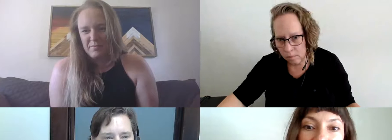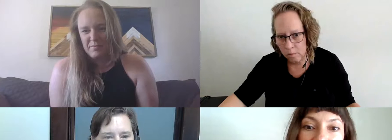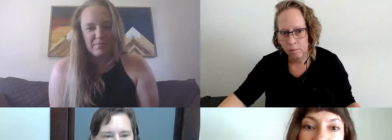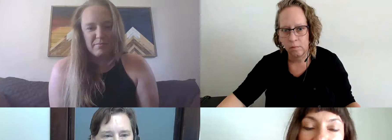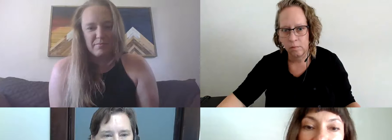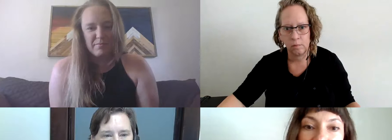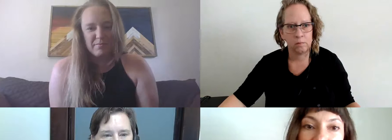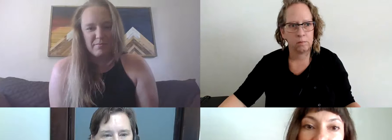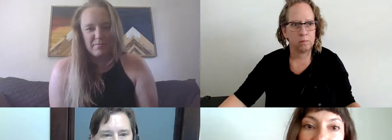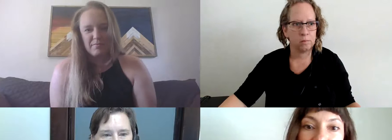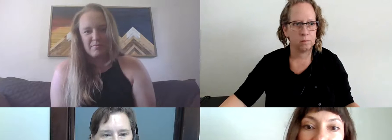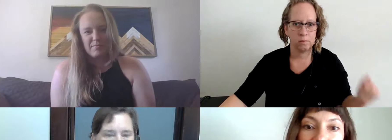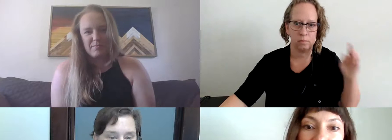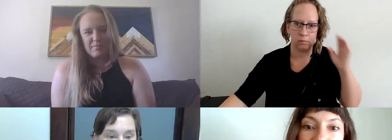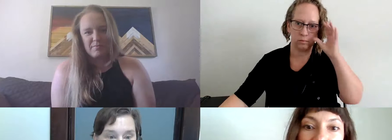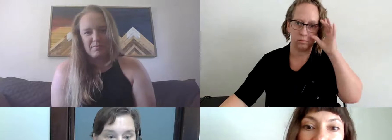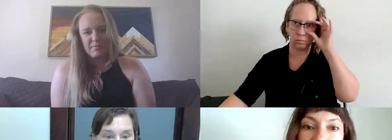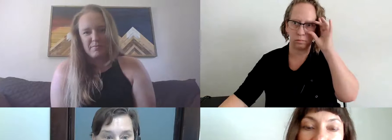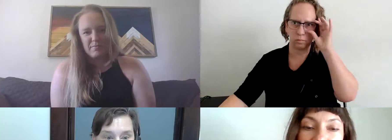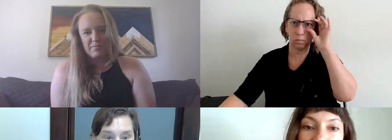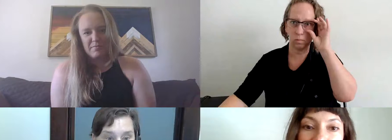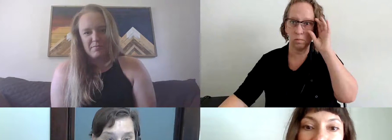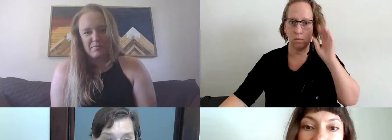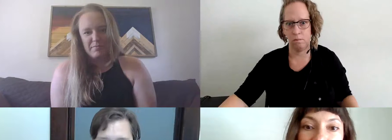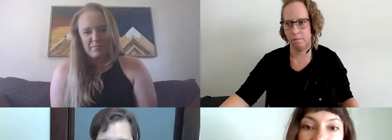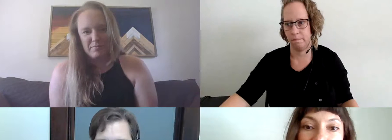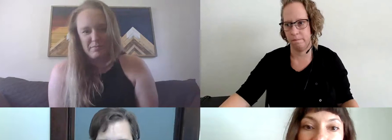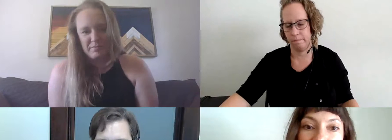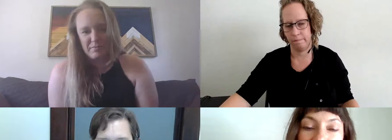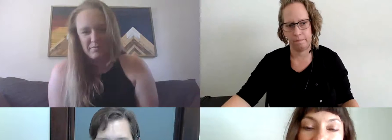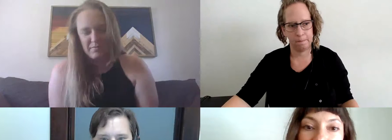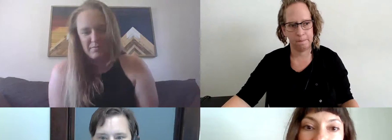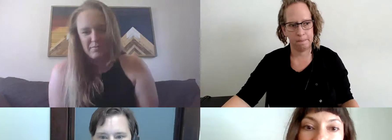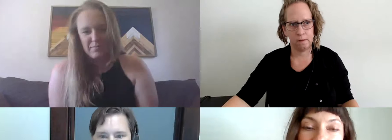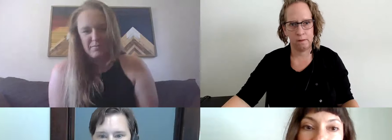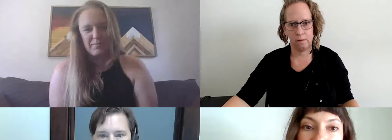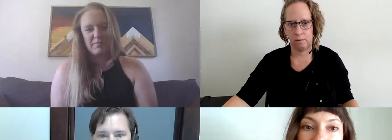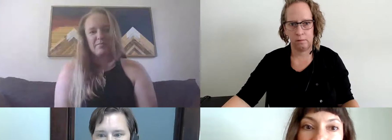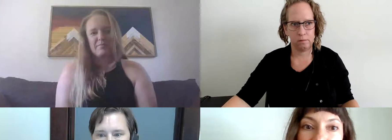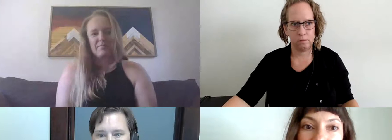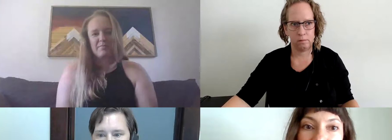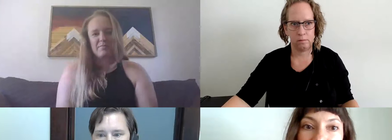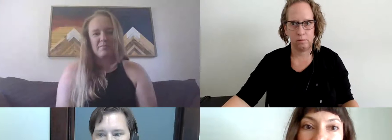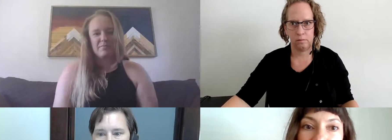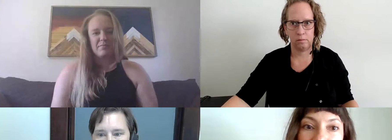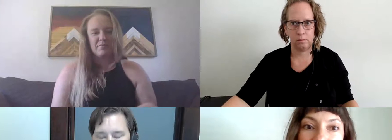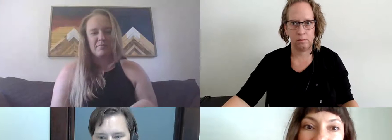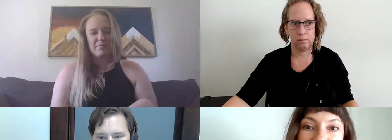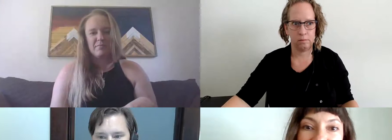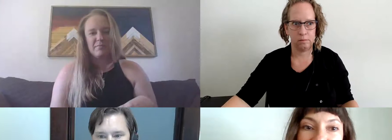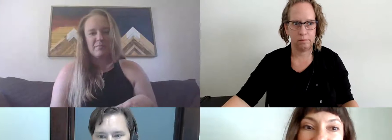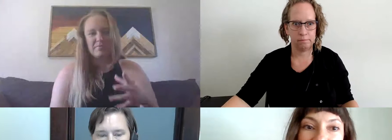Kate, I don't know if you are going to be, or Kathleen, if you are on the panel or not. I'm not able to see you either.